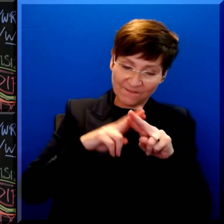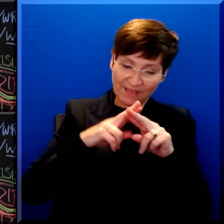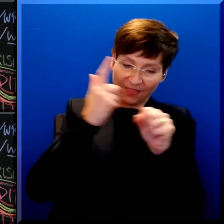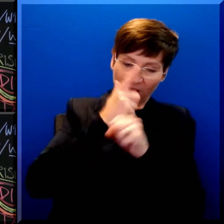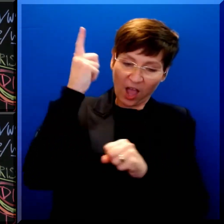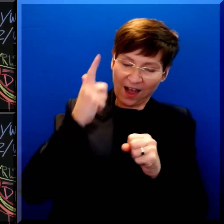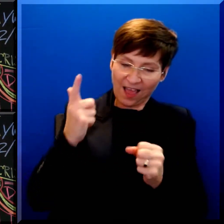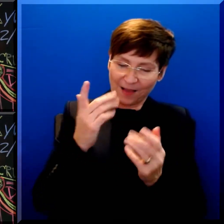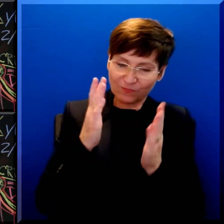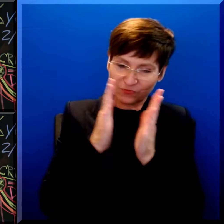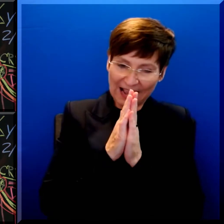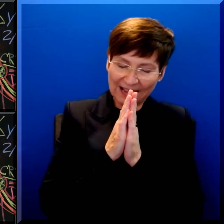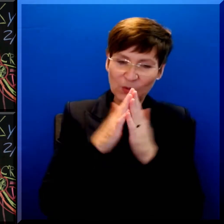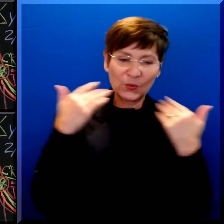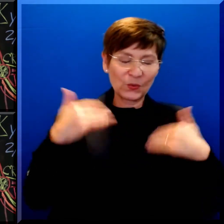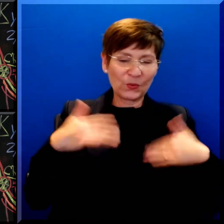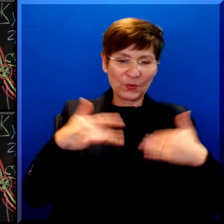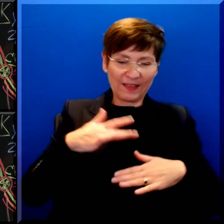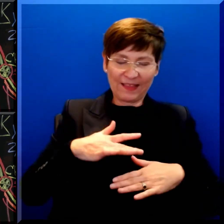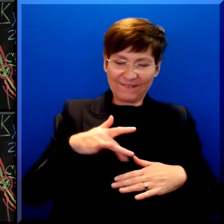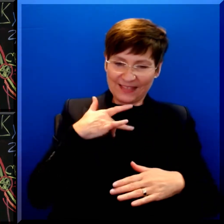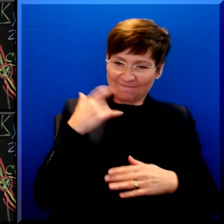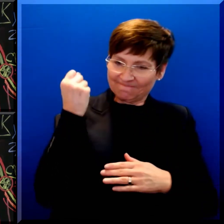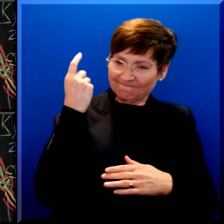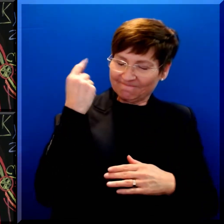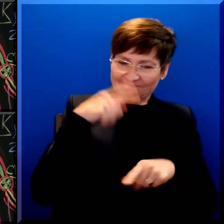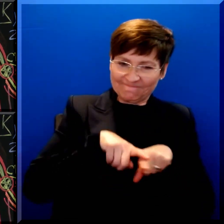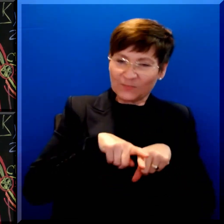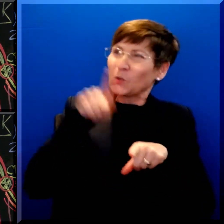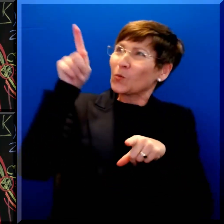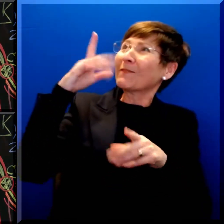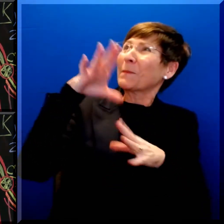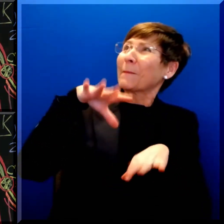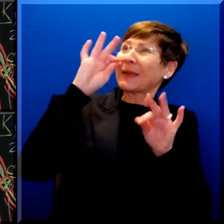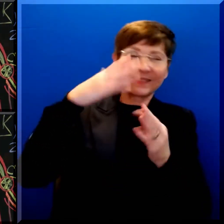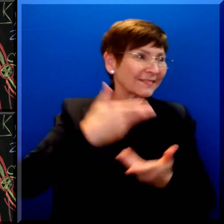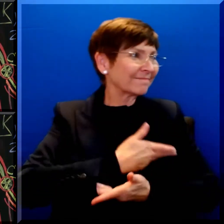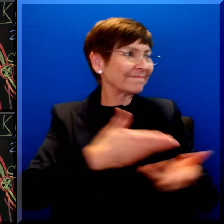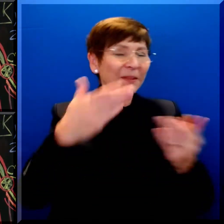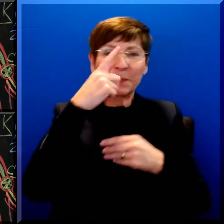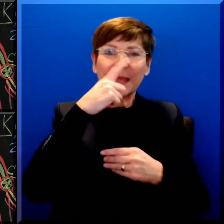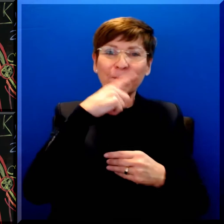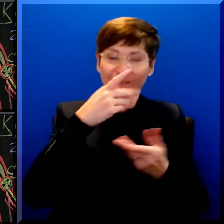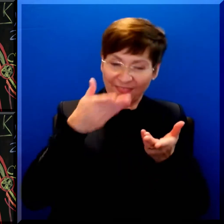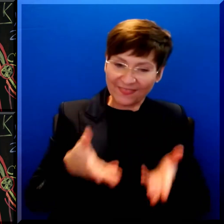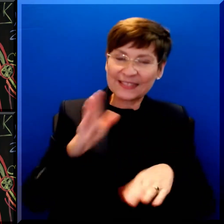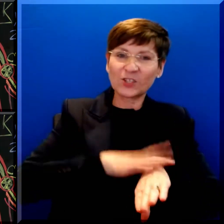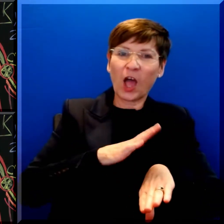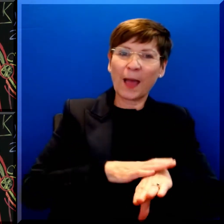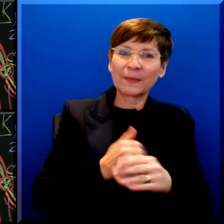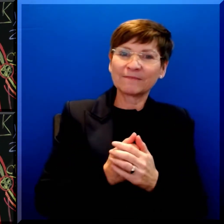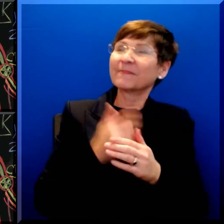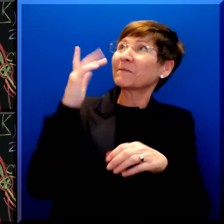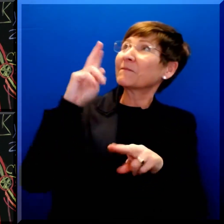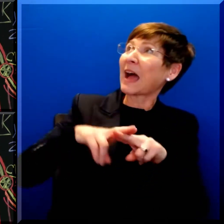pray right now. Lord God, I feel it. It's filling people up, Father God. You have chosen this generation for such a time as